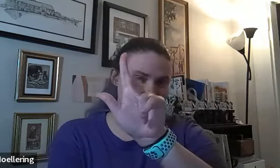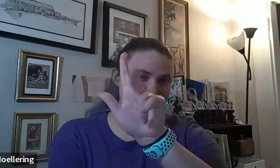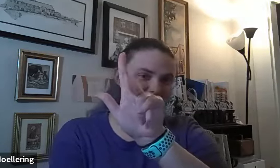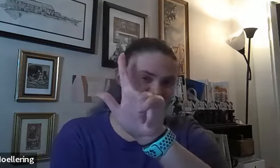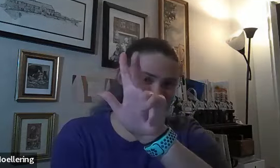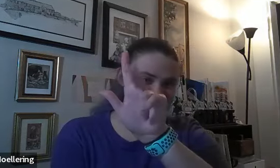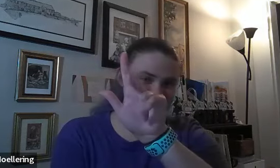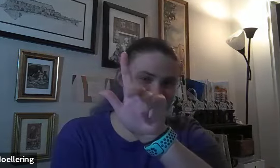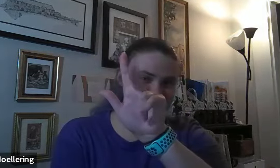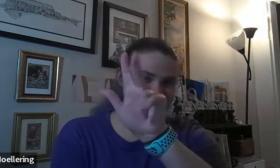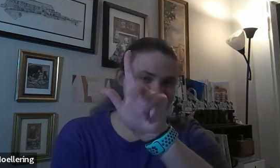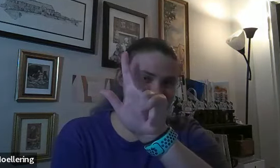23.